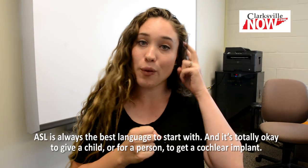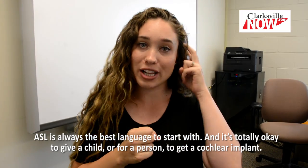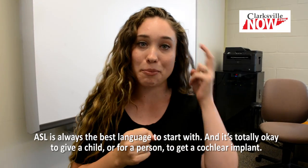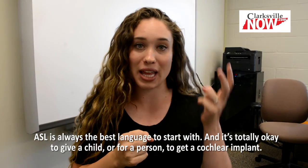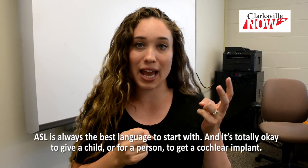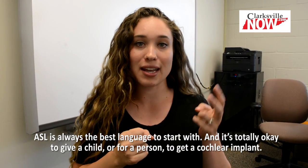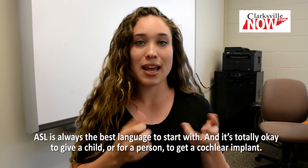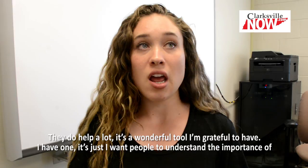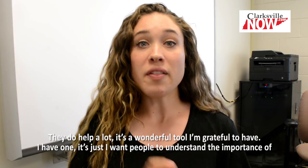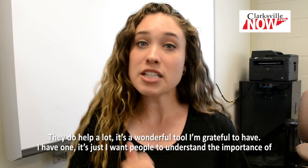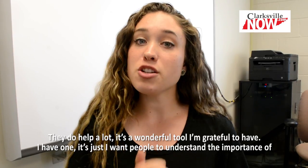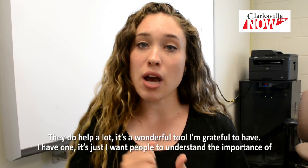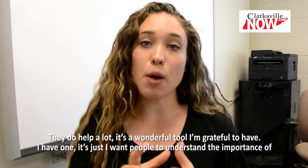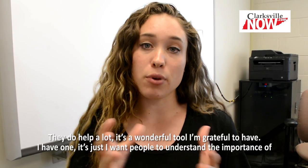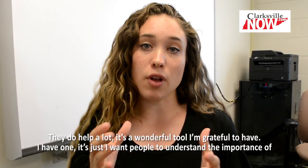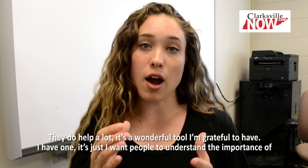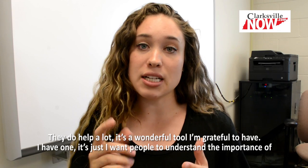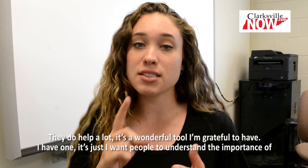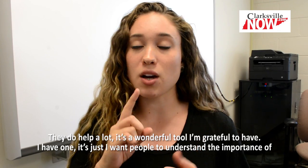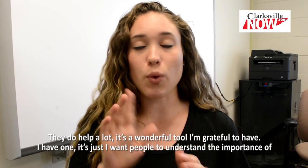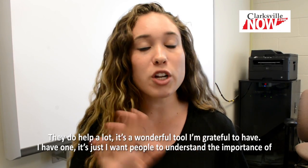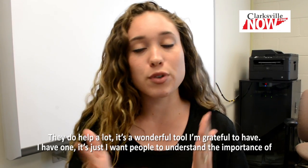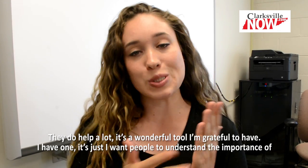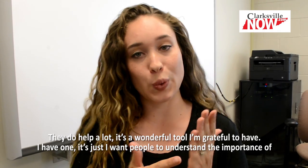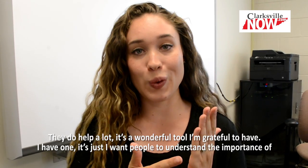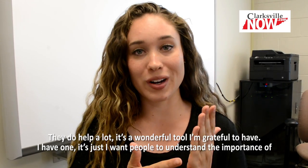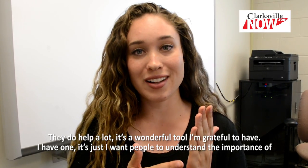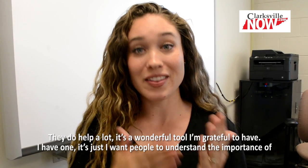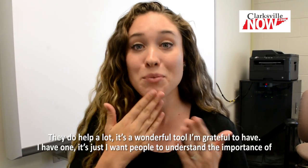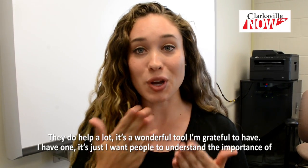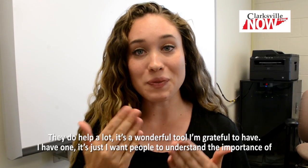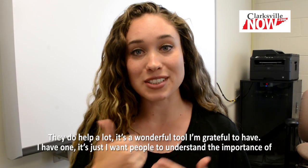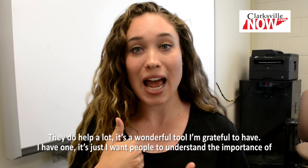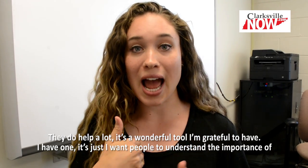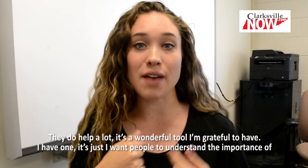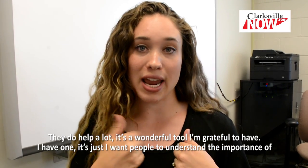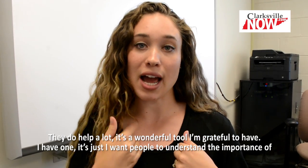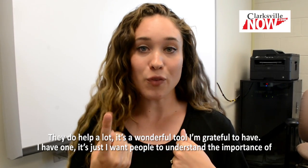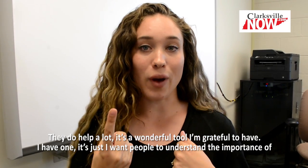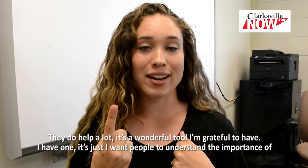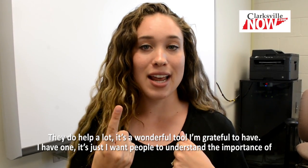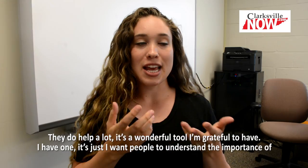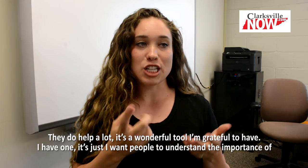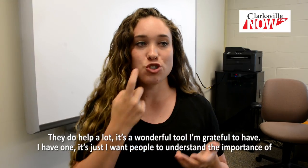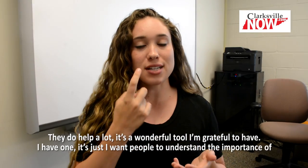program plan. They do help a lot. It's a wonderful tool that I'm grateful to have. I have one. It's just,